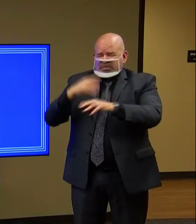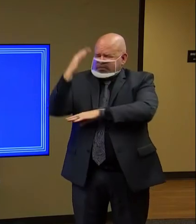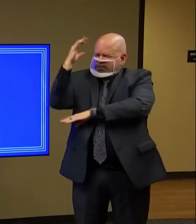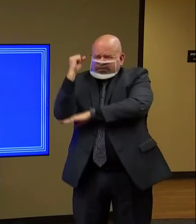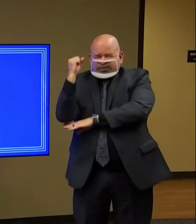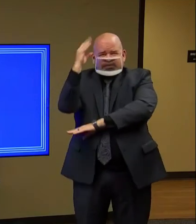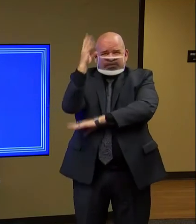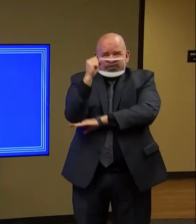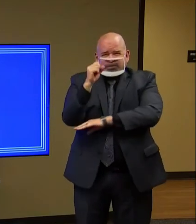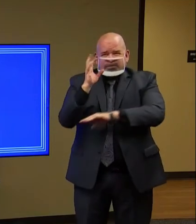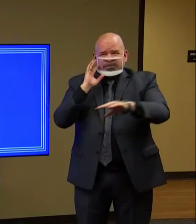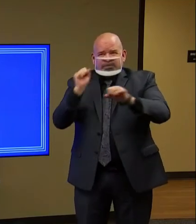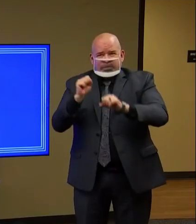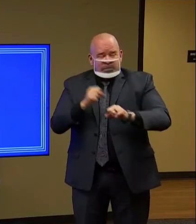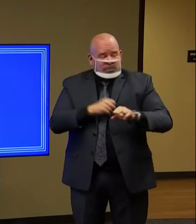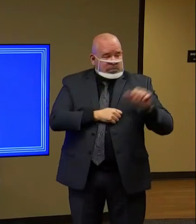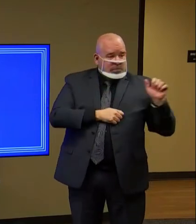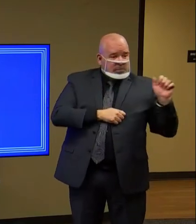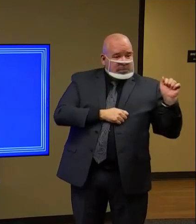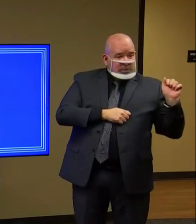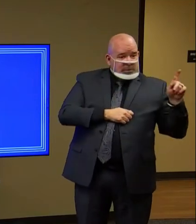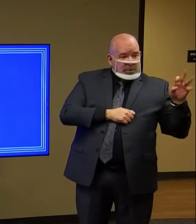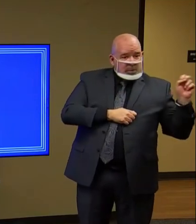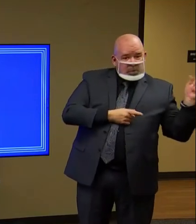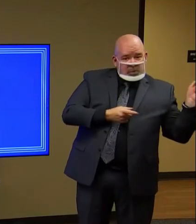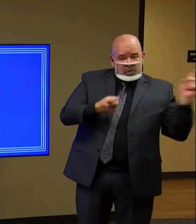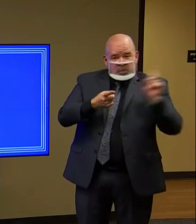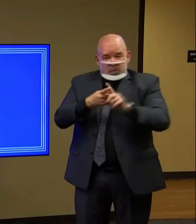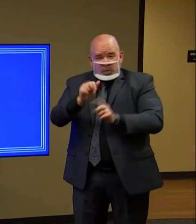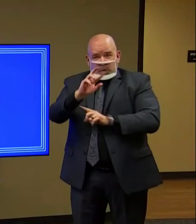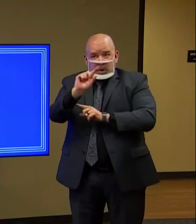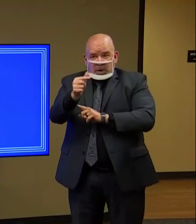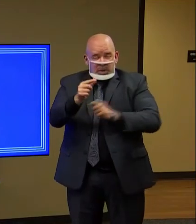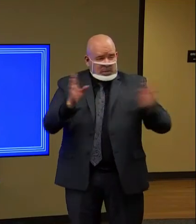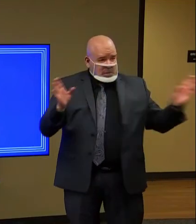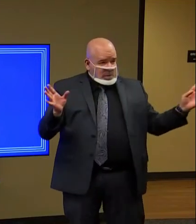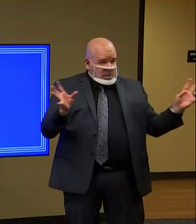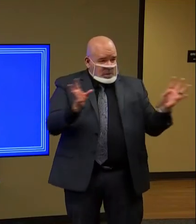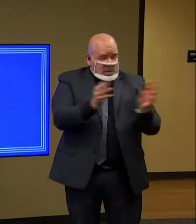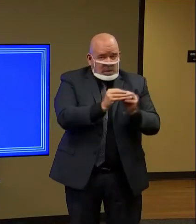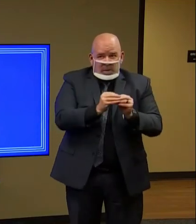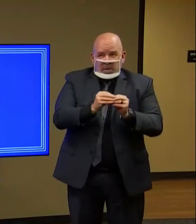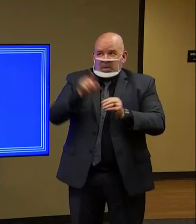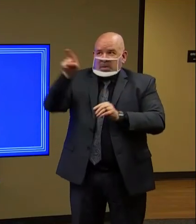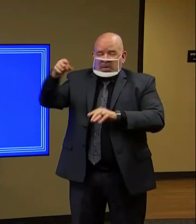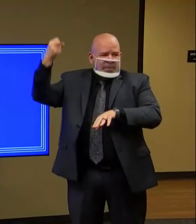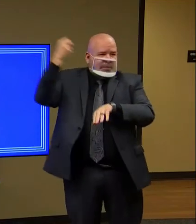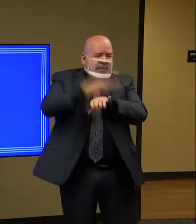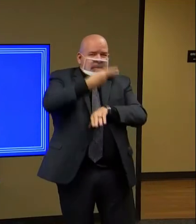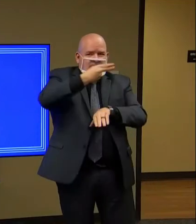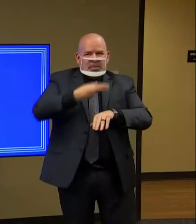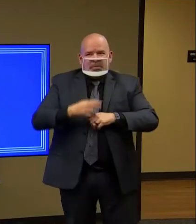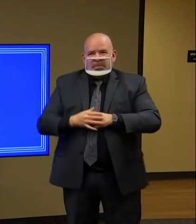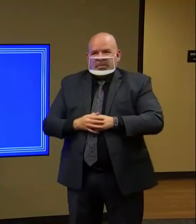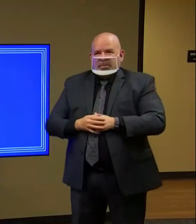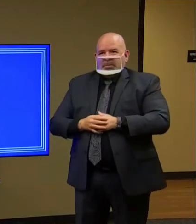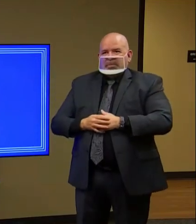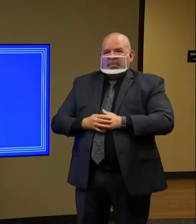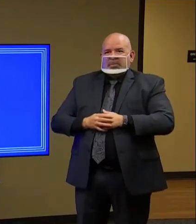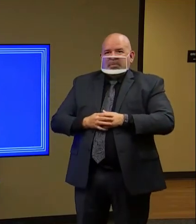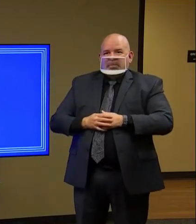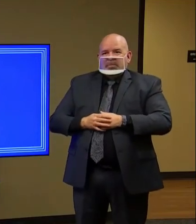in Dallas and Tarrant counties, we've seen record numbers of new COVID cases and hospitalizations just this